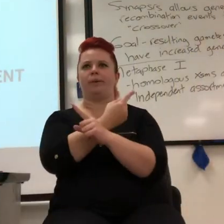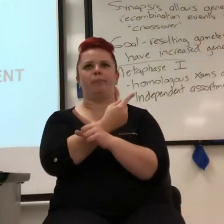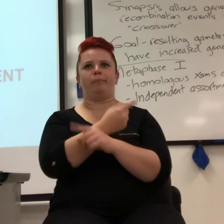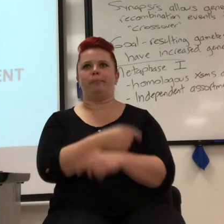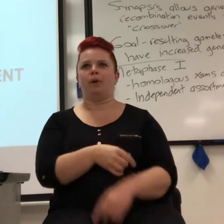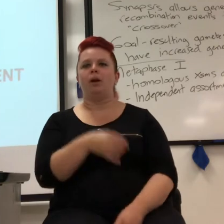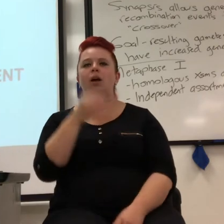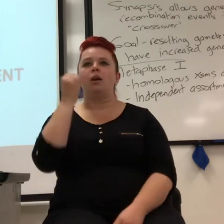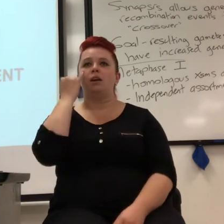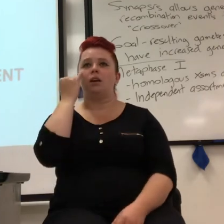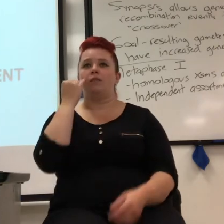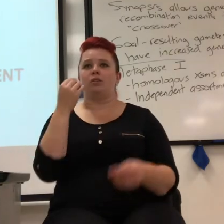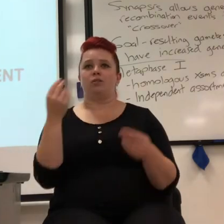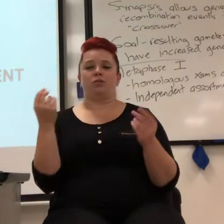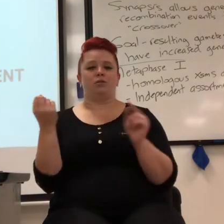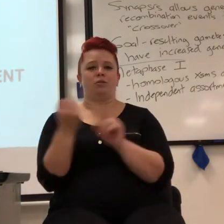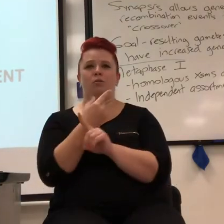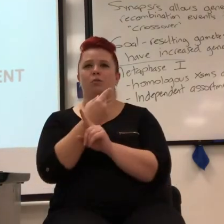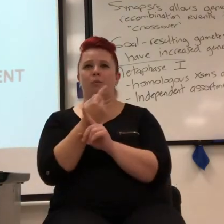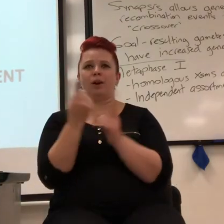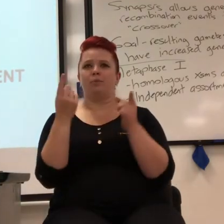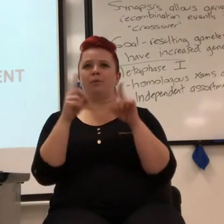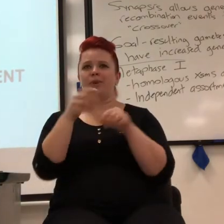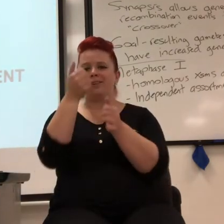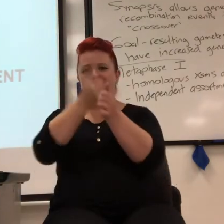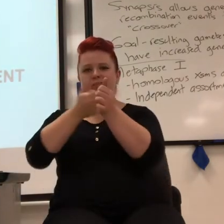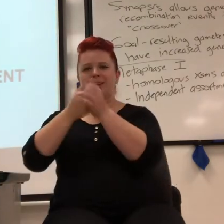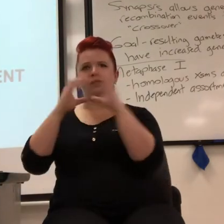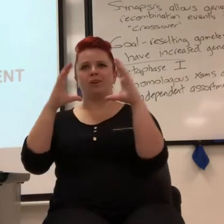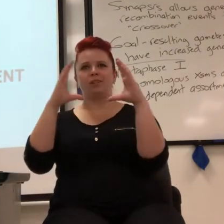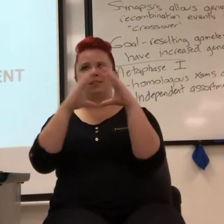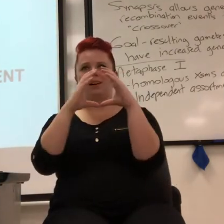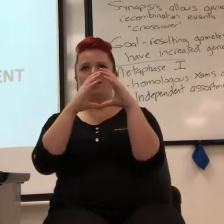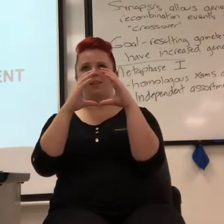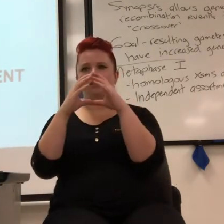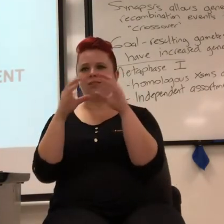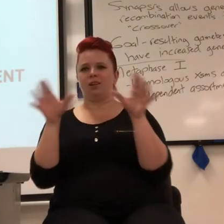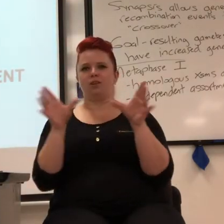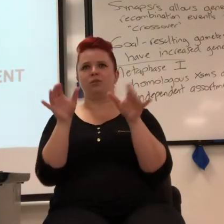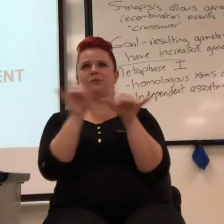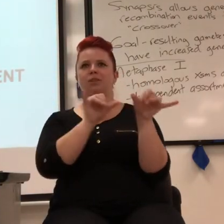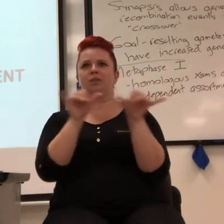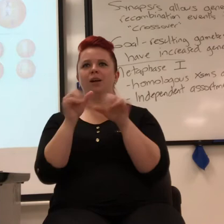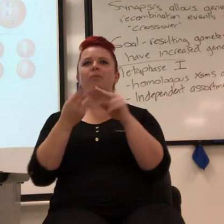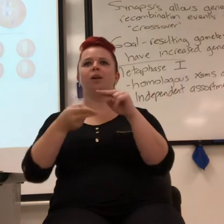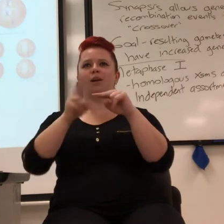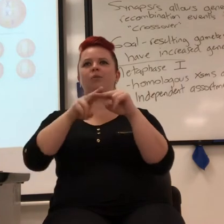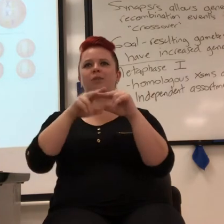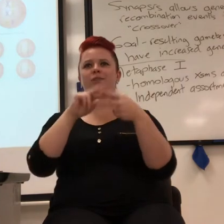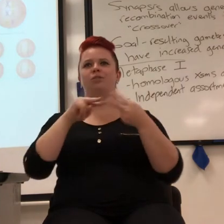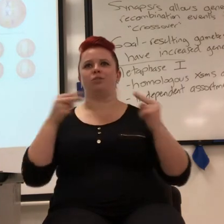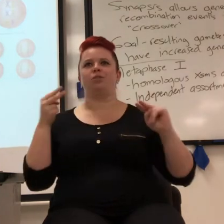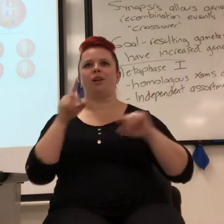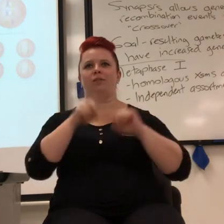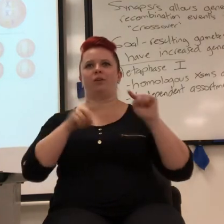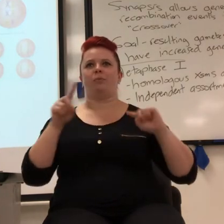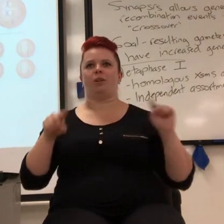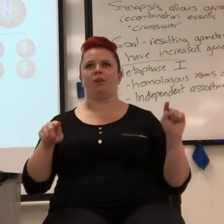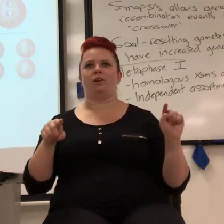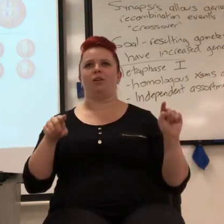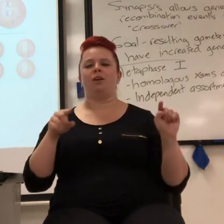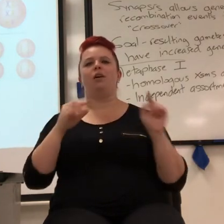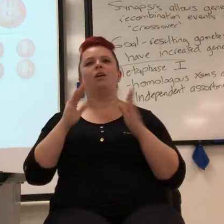And if it's a random event in every cell that's doing this, you're going to increase the genetic variability. Think of an example where,